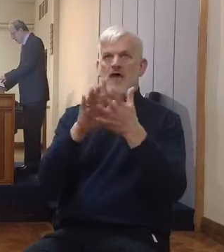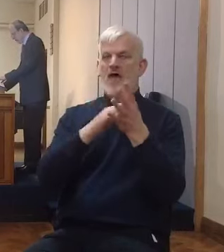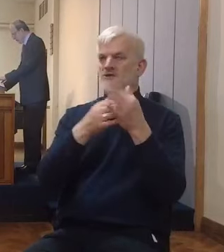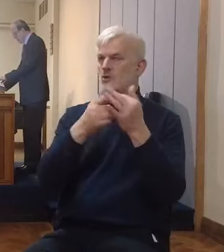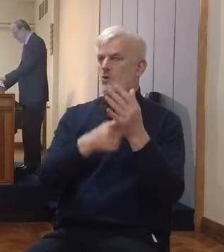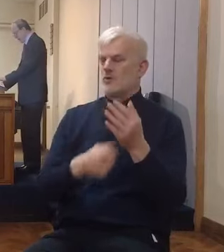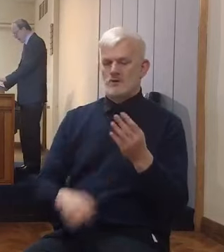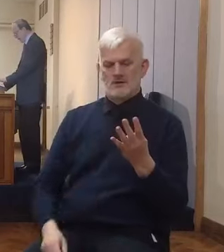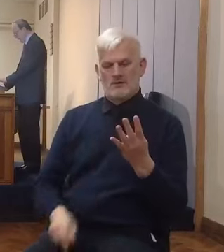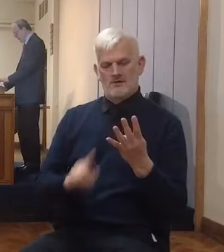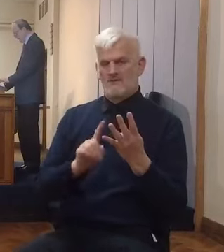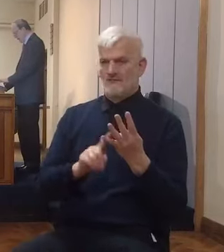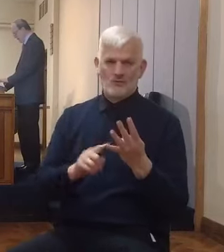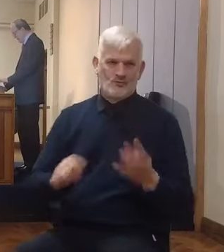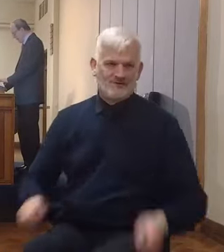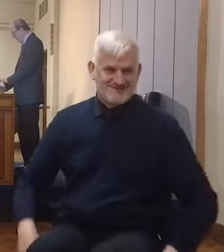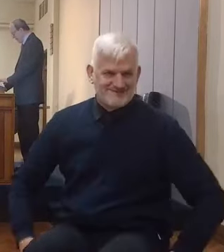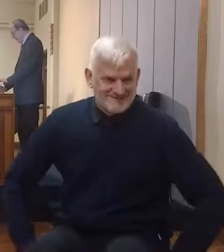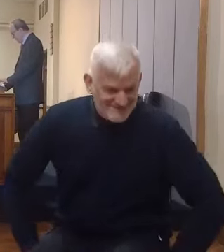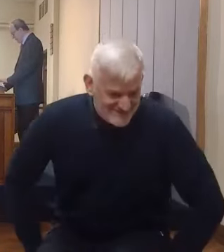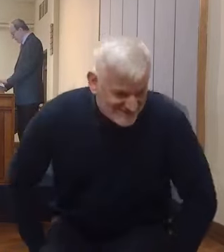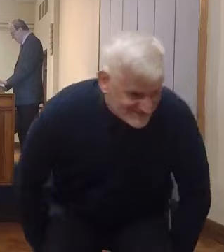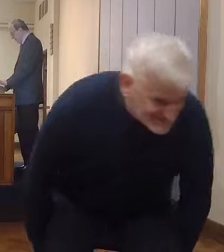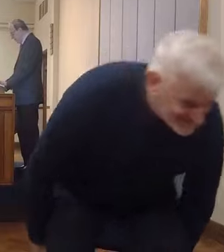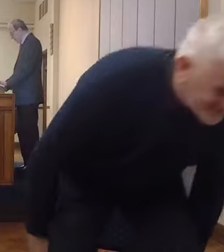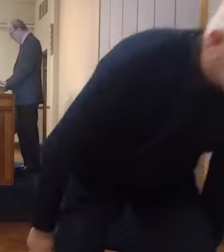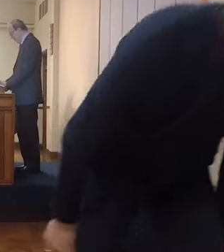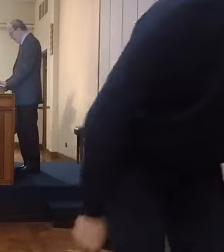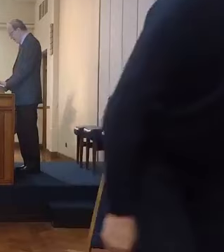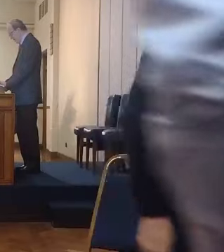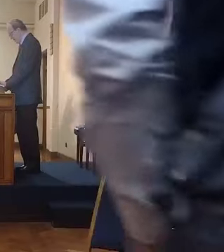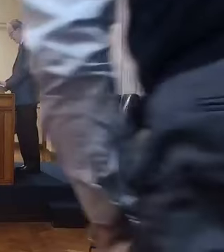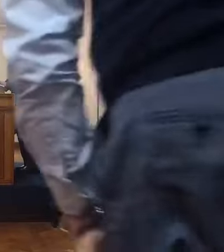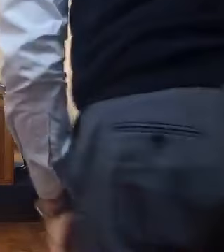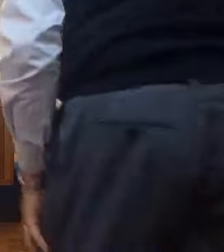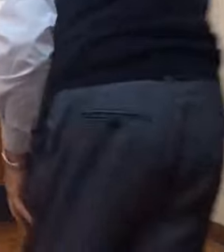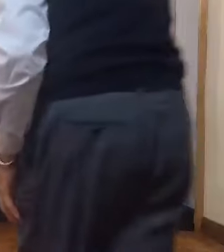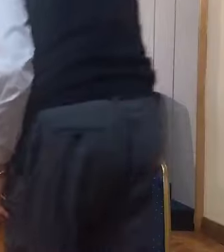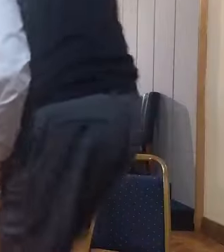because I'm going to proceed quickly, that is down here in verse 12.